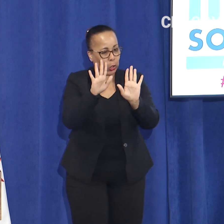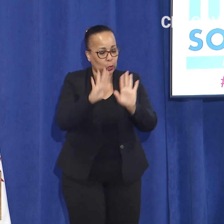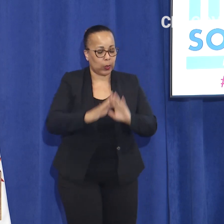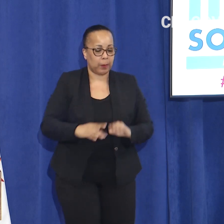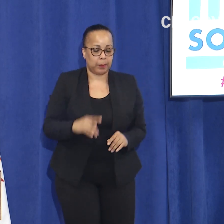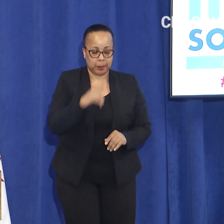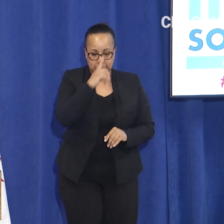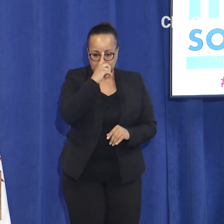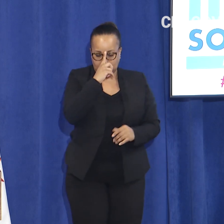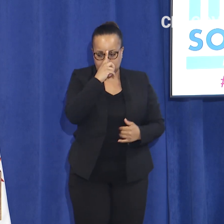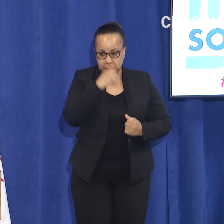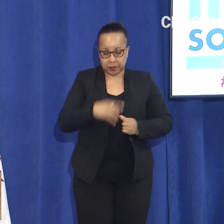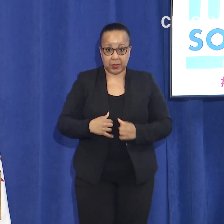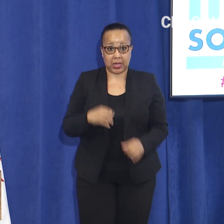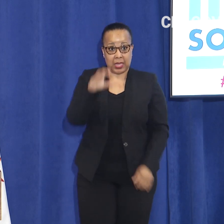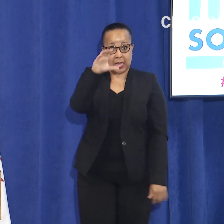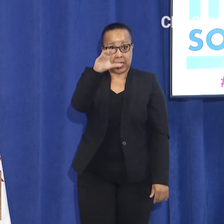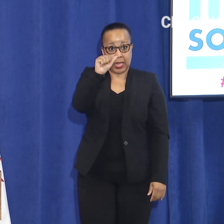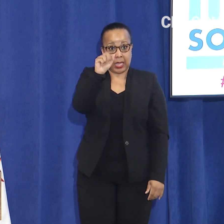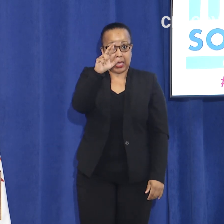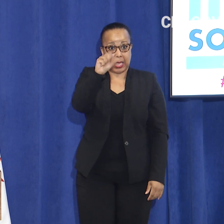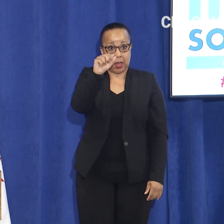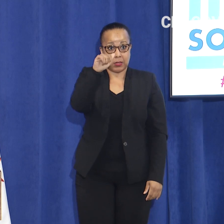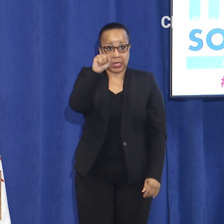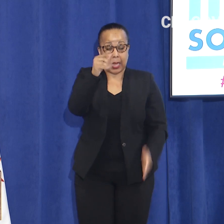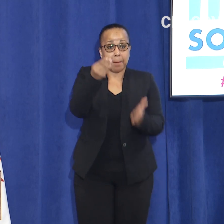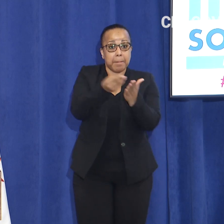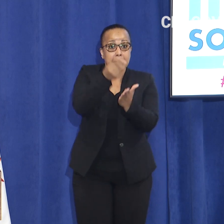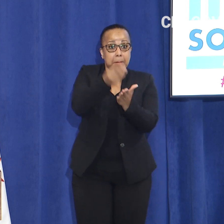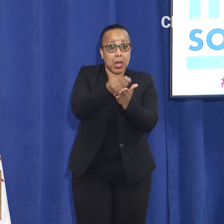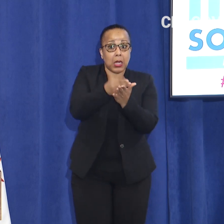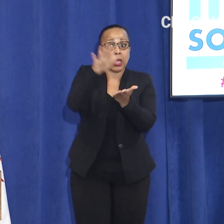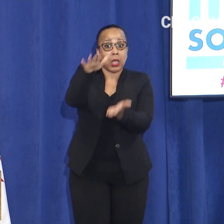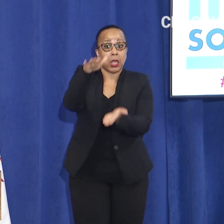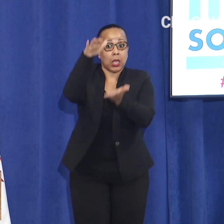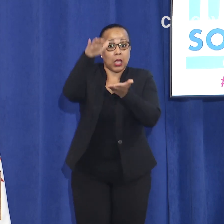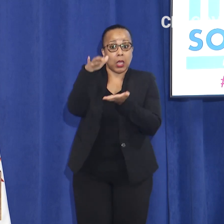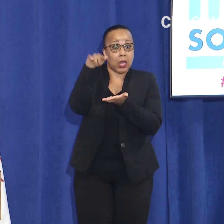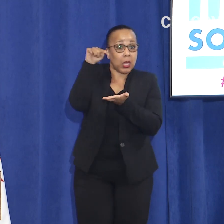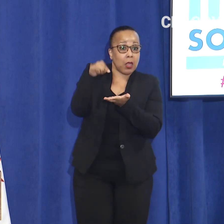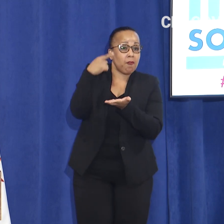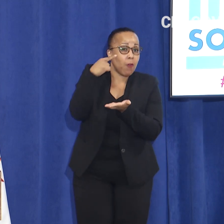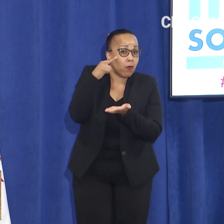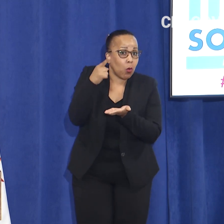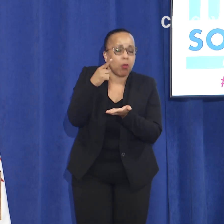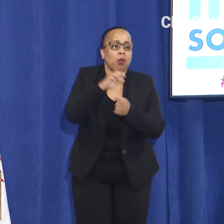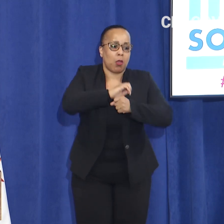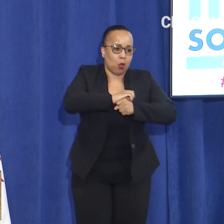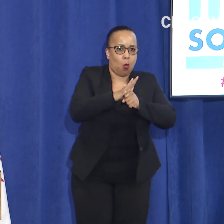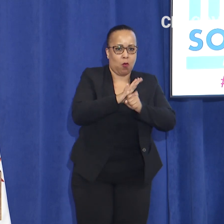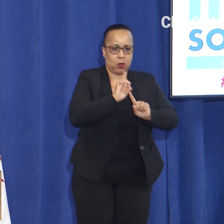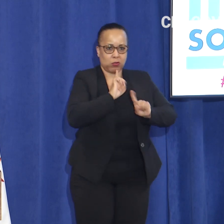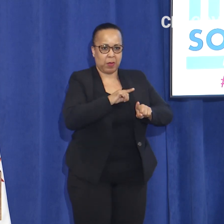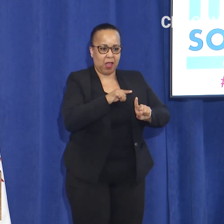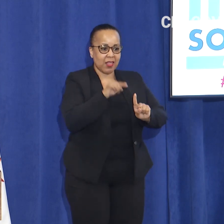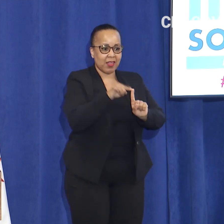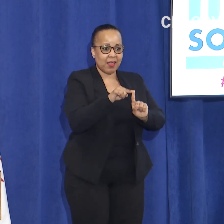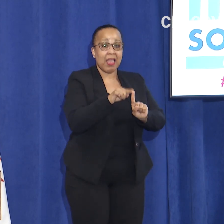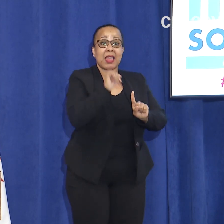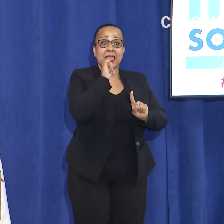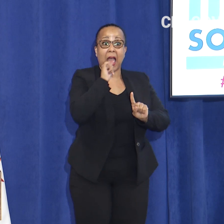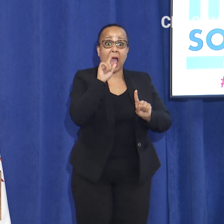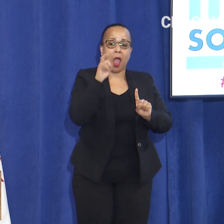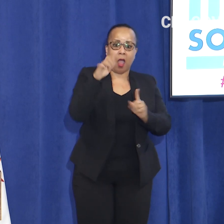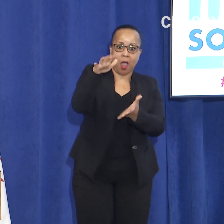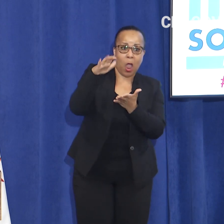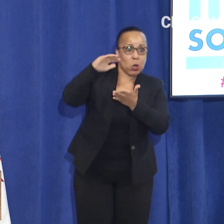this. CARES Act money is available to address COVID response, not new